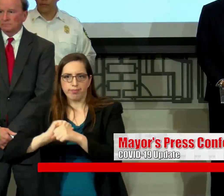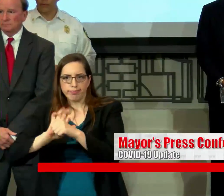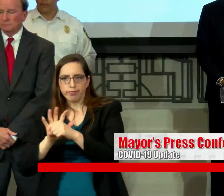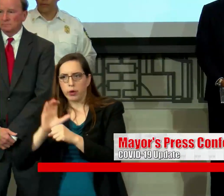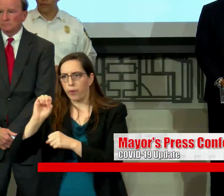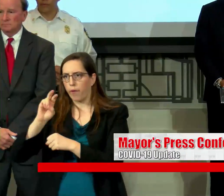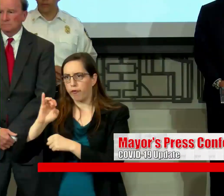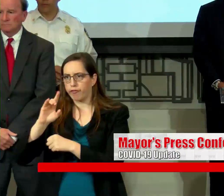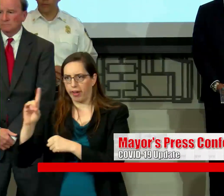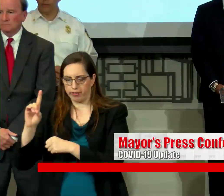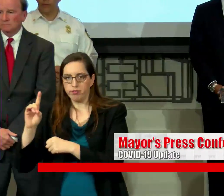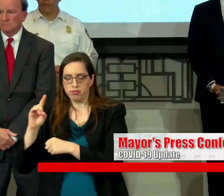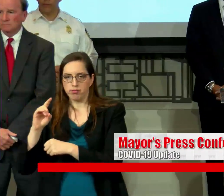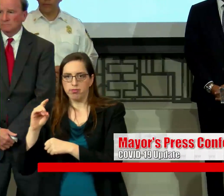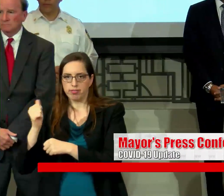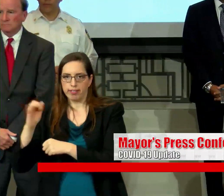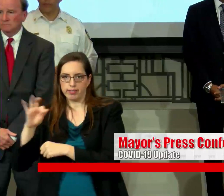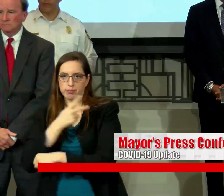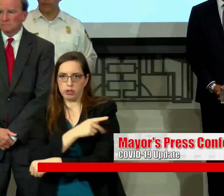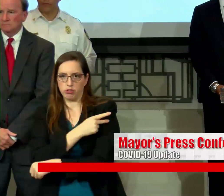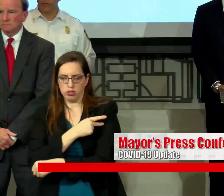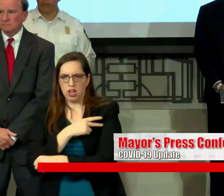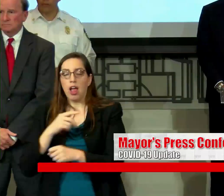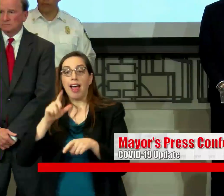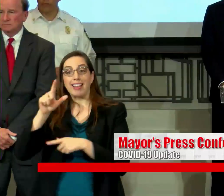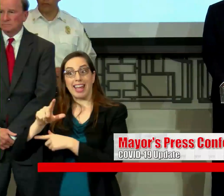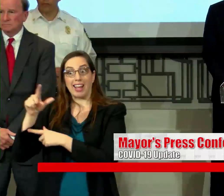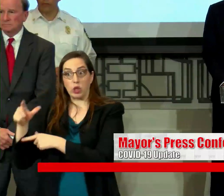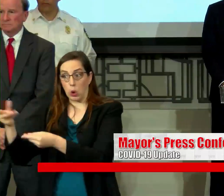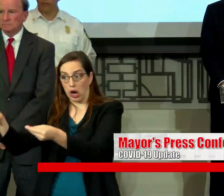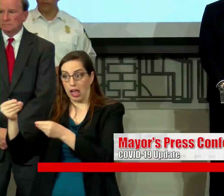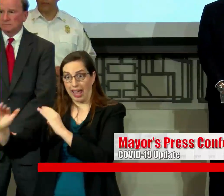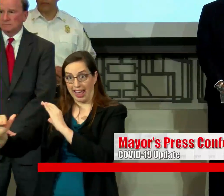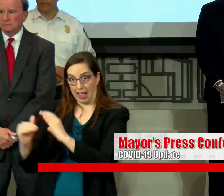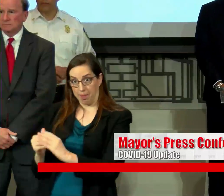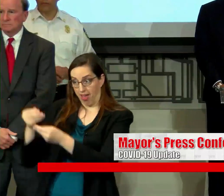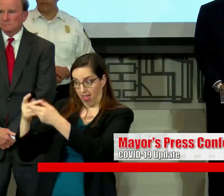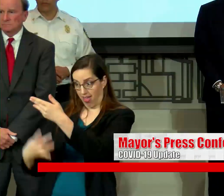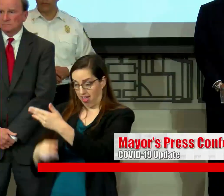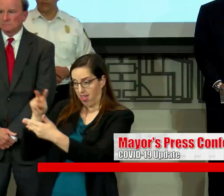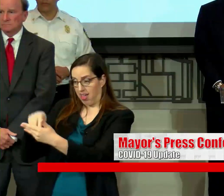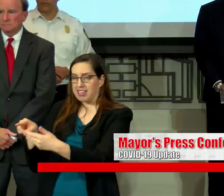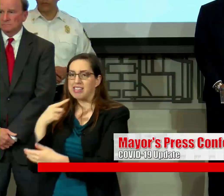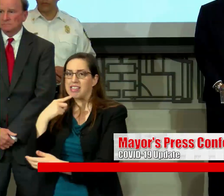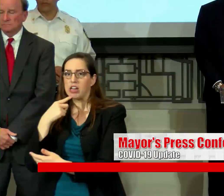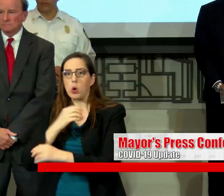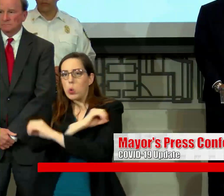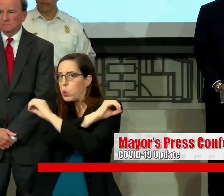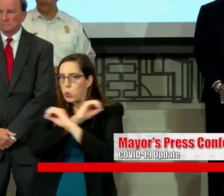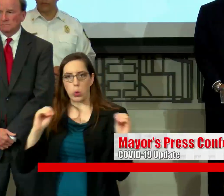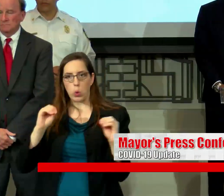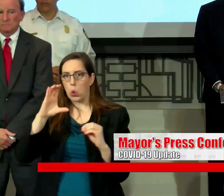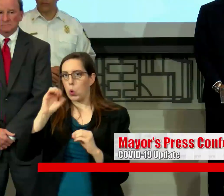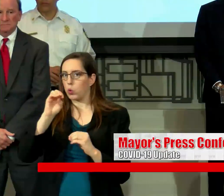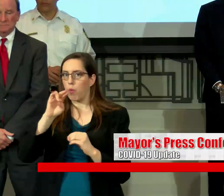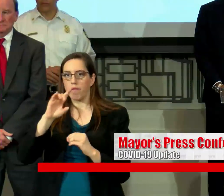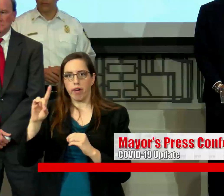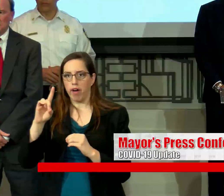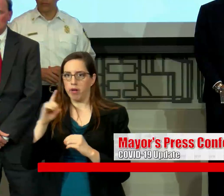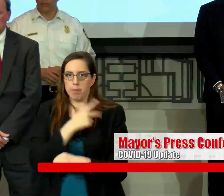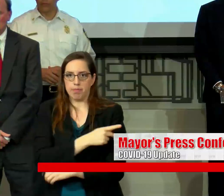COVID patients. We looked at emails from the landlord, and the landlord said that they want no COVID